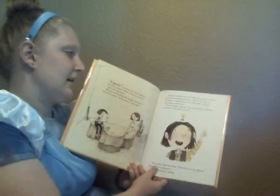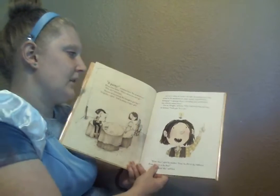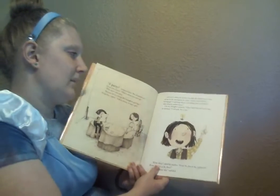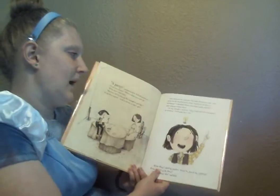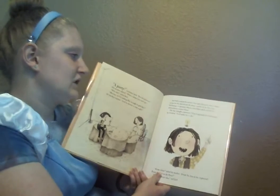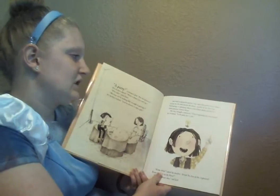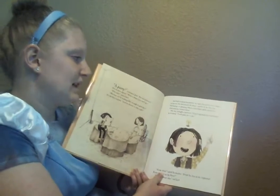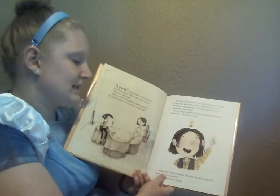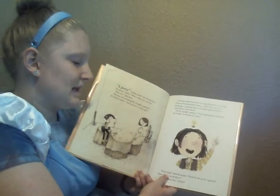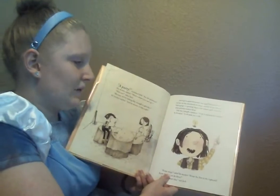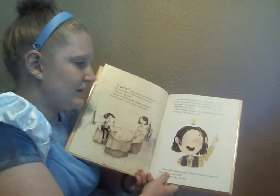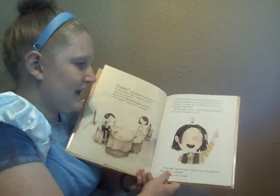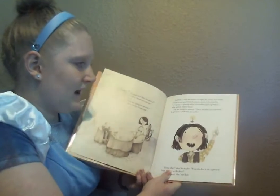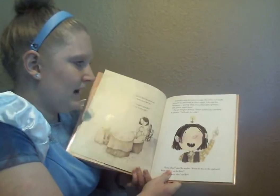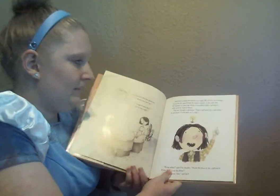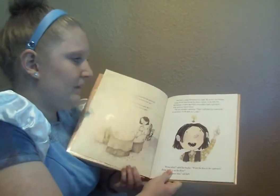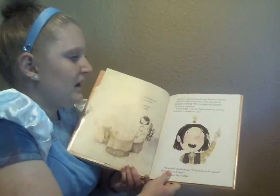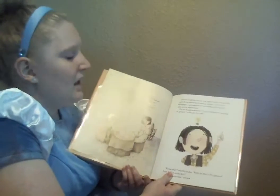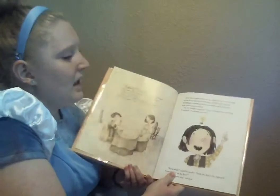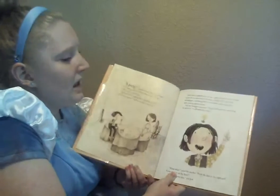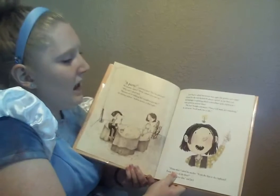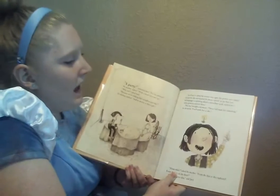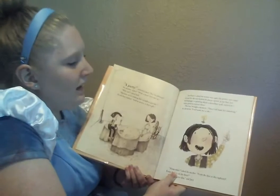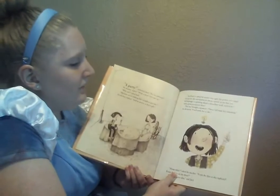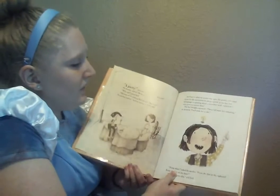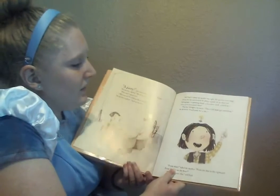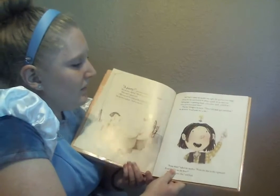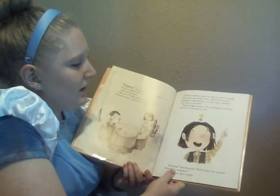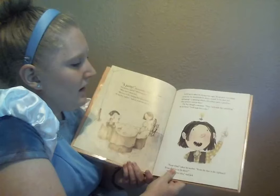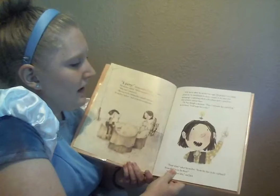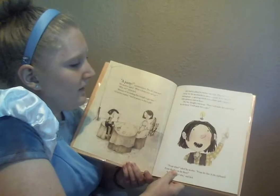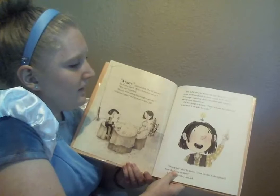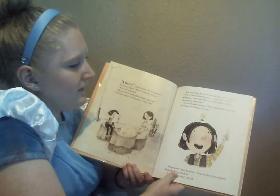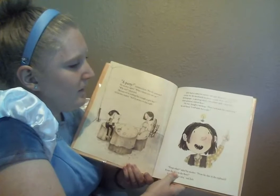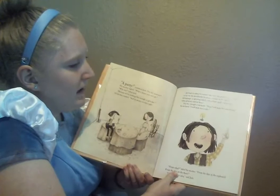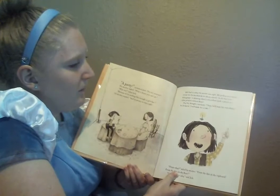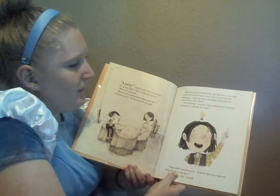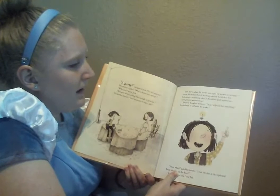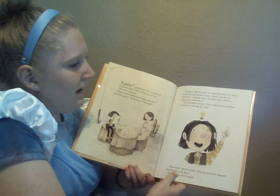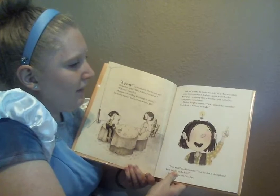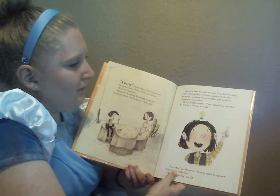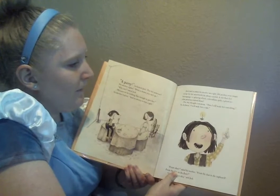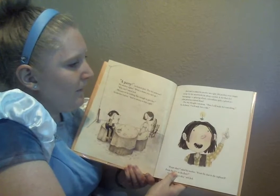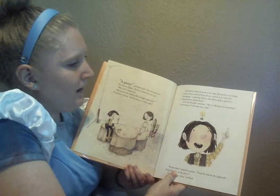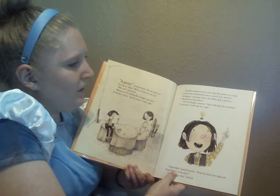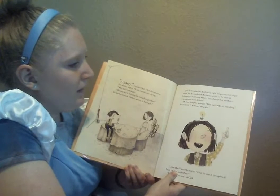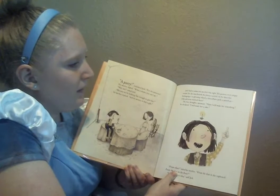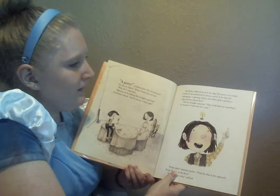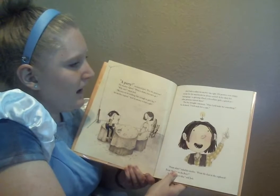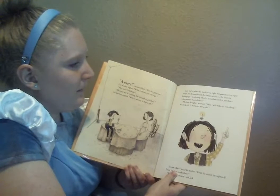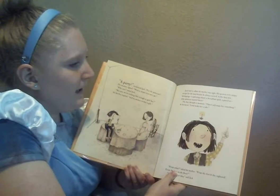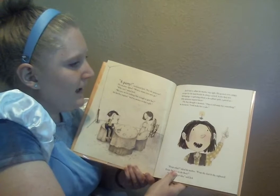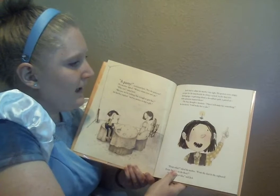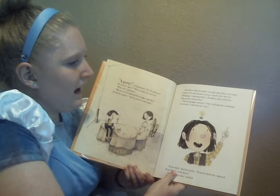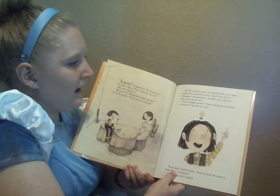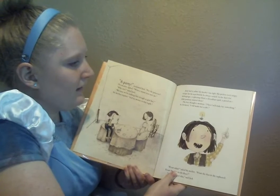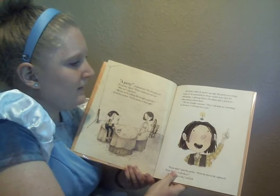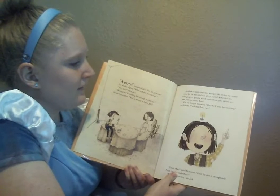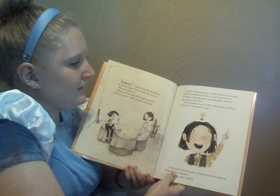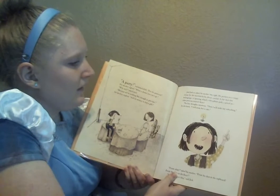for the matchsticks he always carried. As for their belongings, a spinning wheel, a threadbare quilt, a pitted ox,